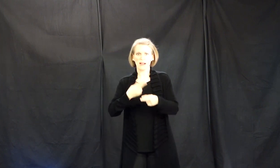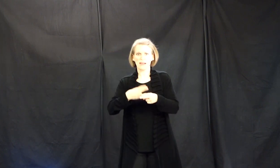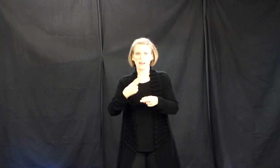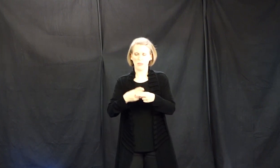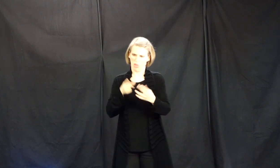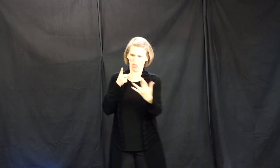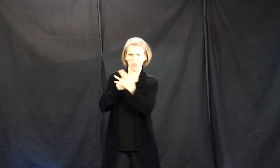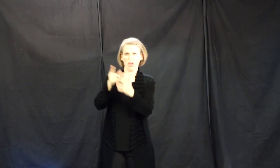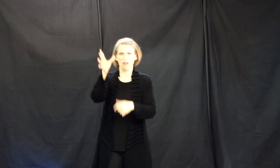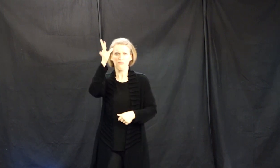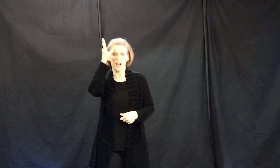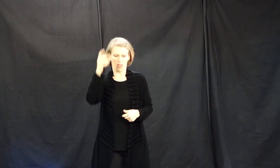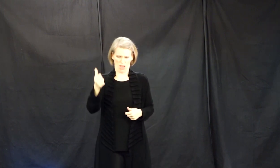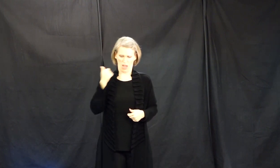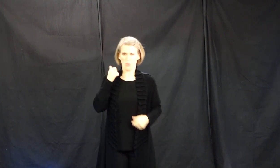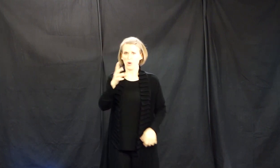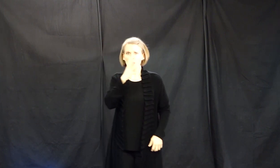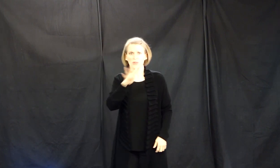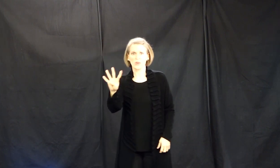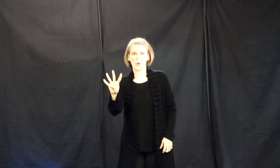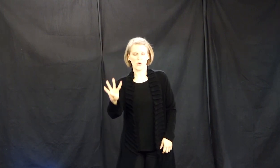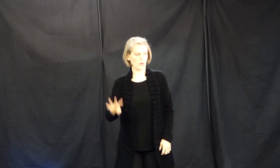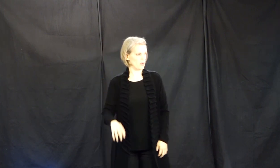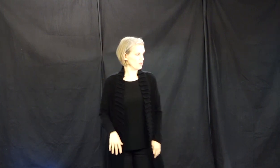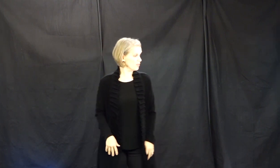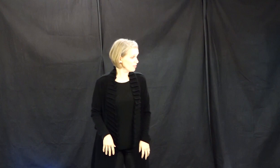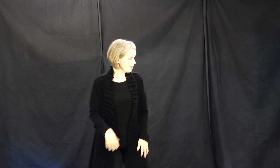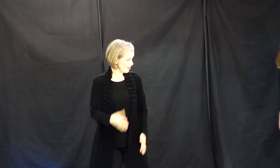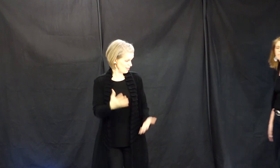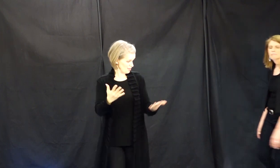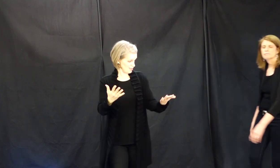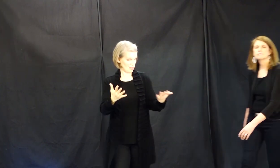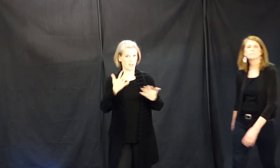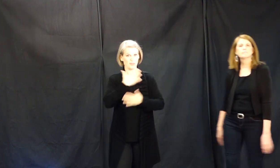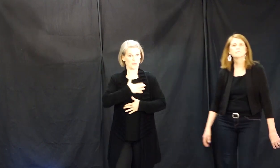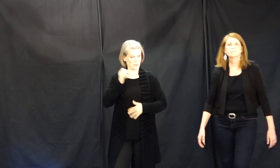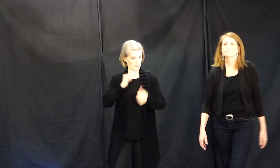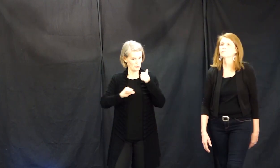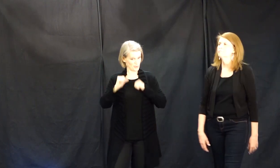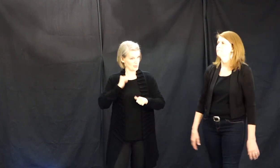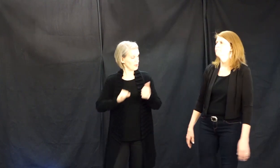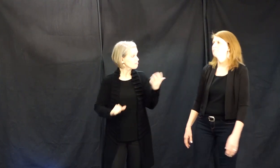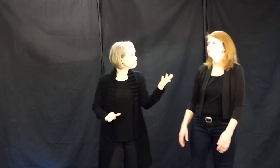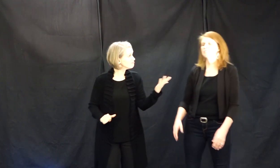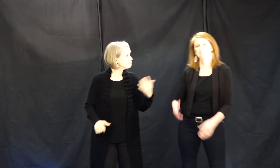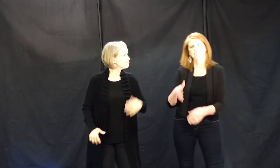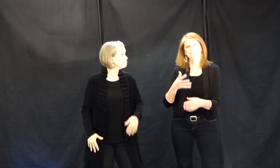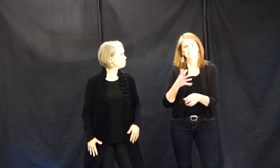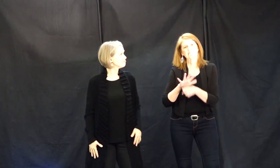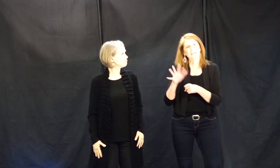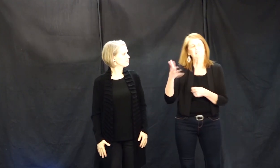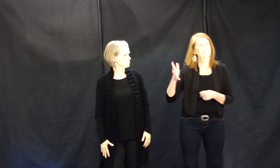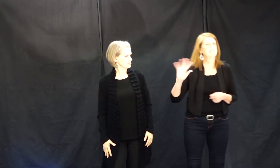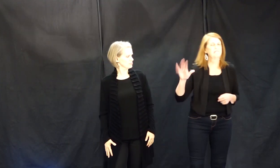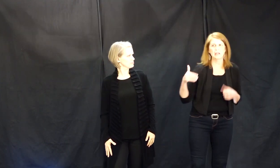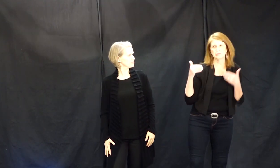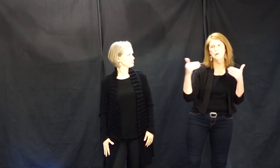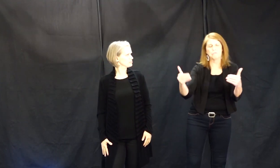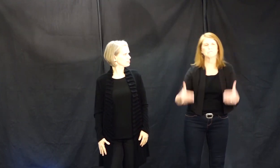my father, I cannot let it slide. Mr. Eaker, how was the rest of your show? I'd rather skip the pleasantries, let's go.